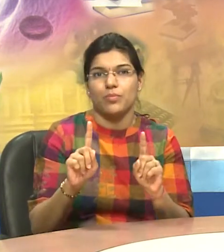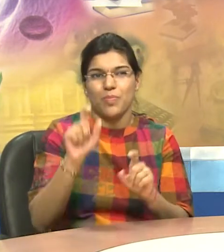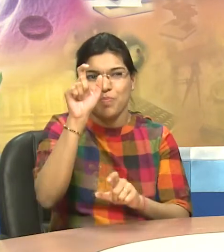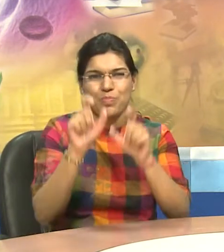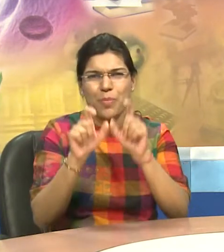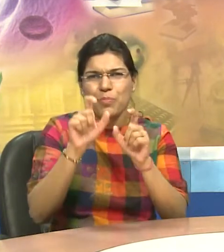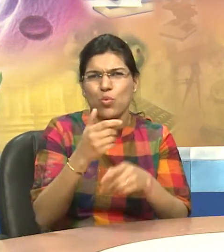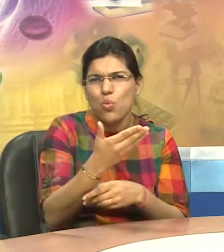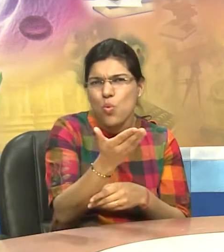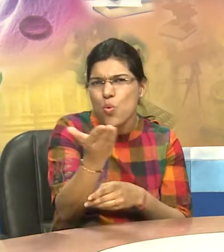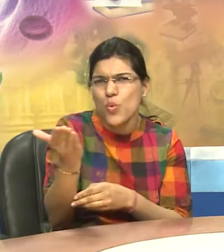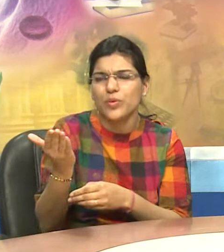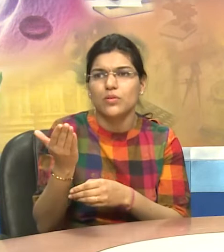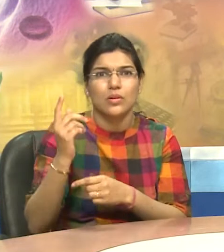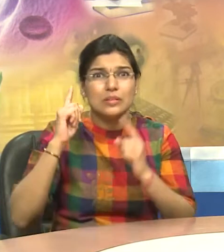One will become deaf